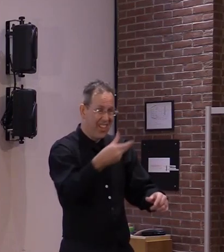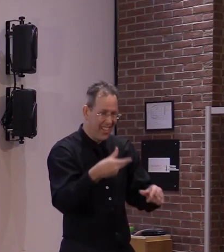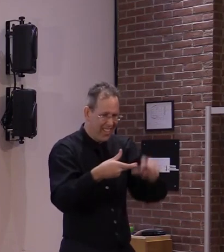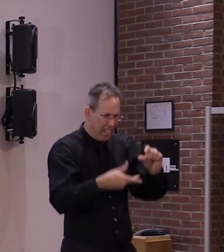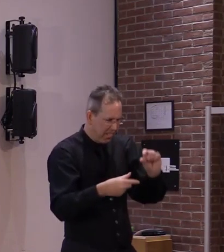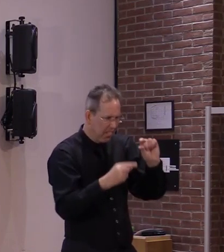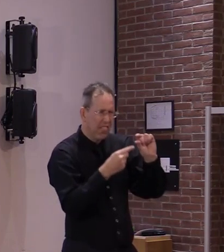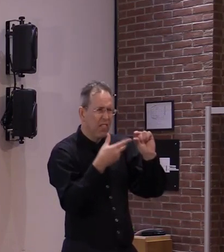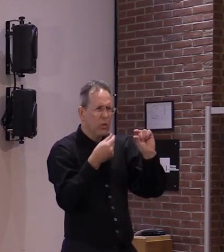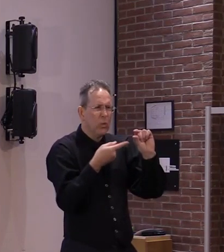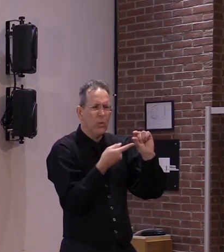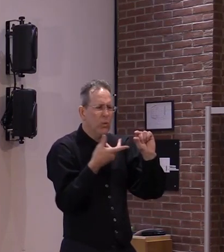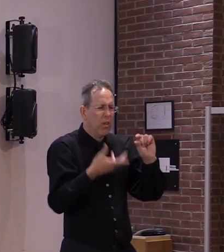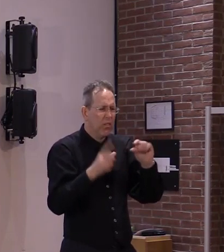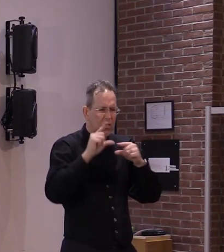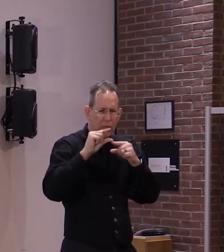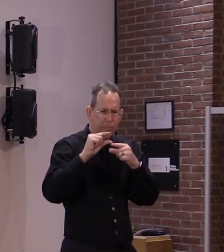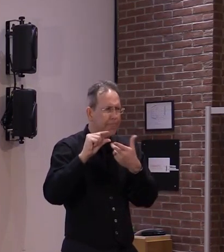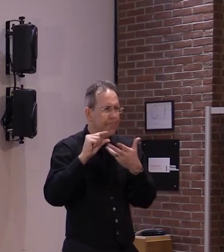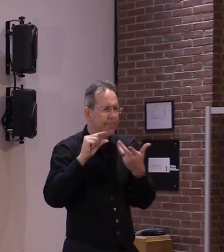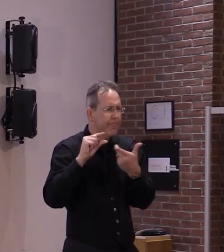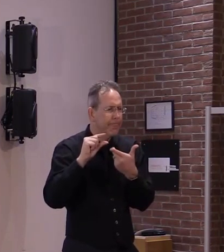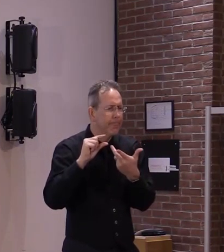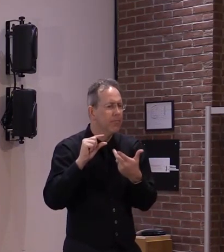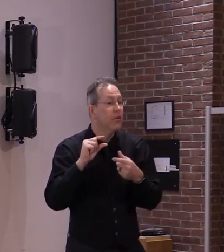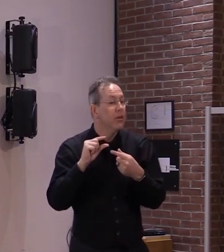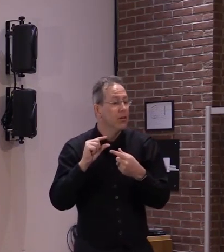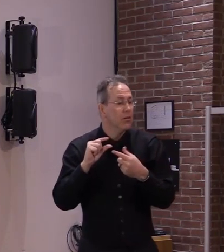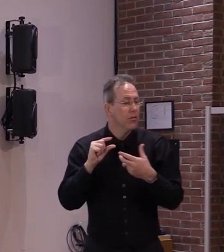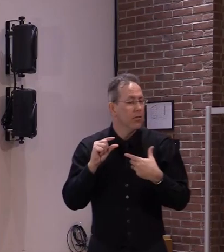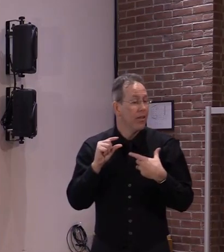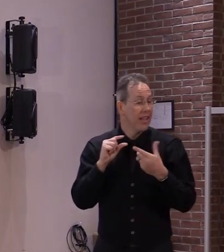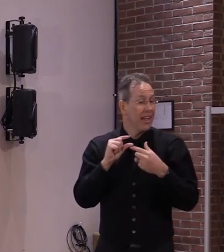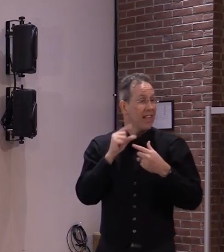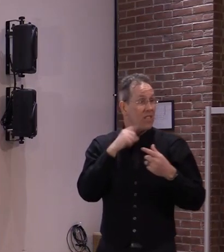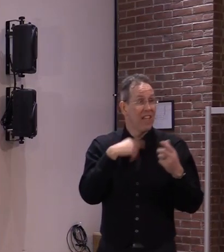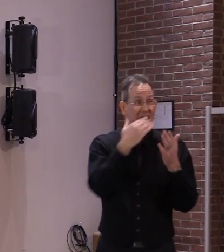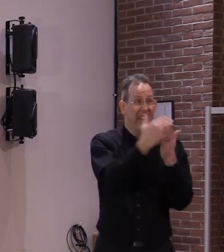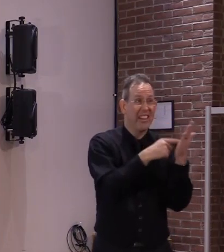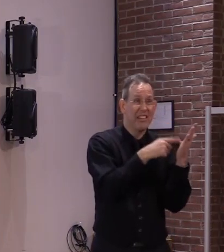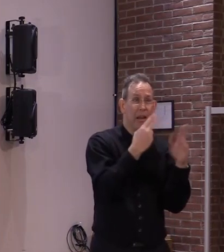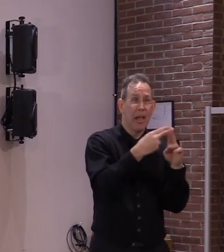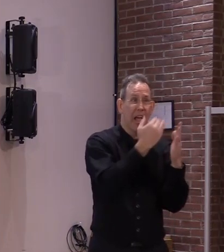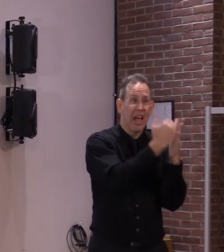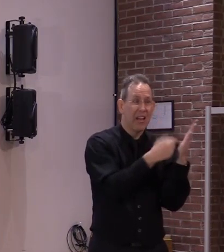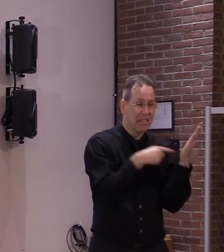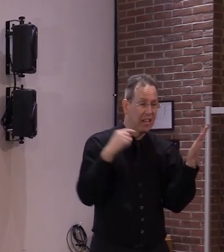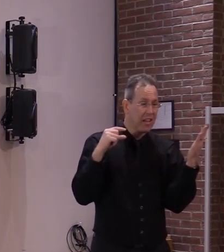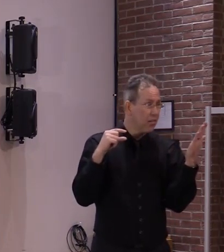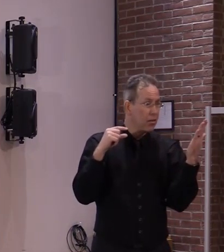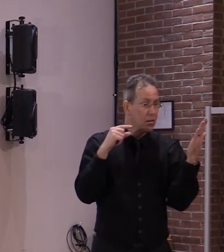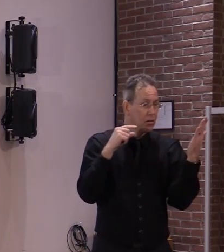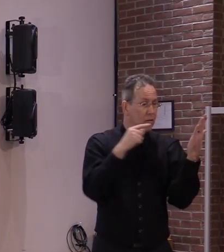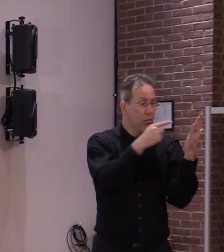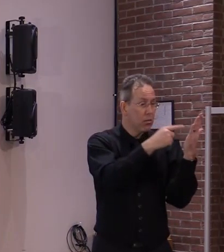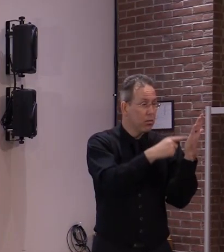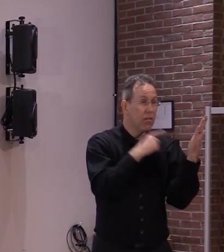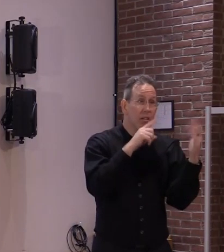you have somebody on your list that you can call in, that's in this case now, 70 and above, that you can call in on your